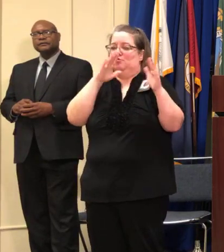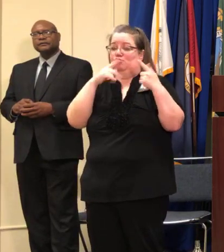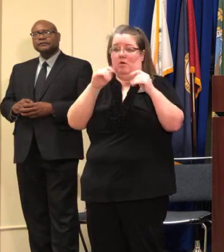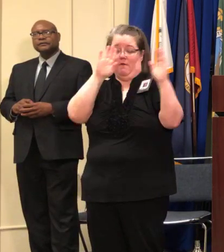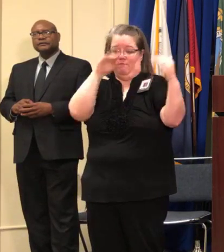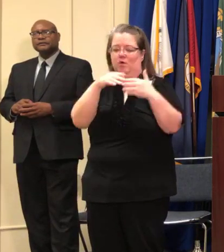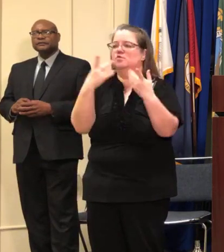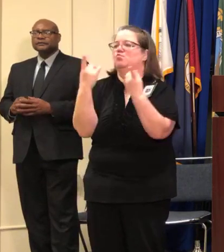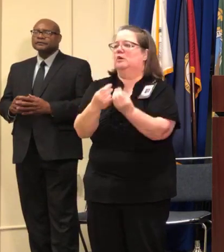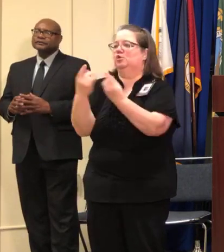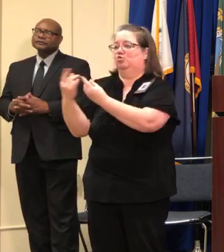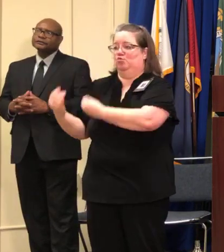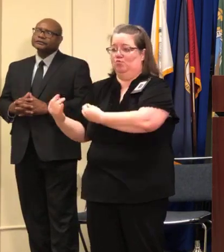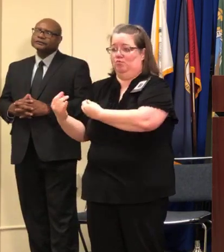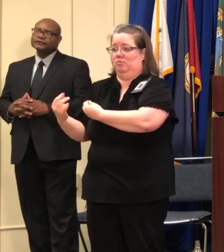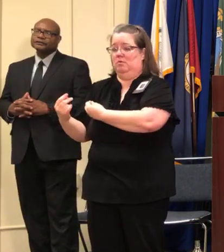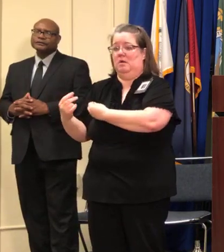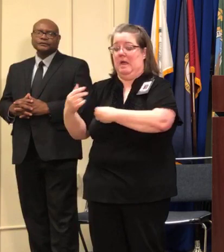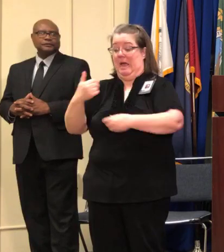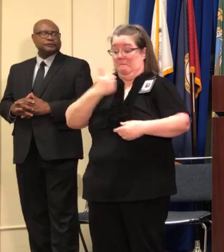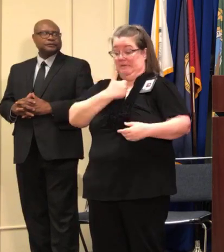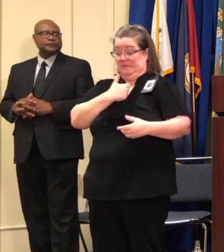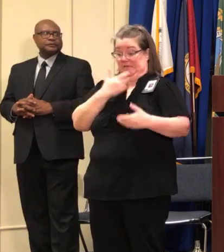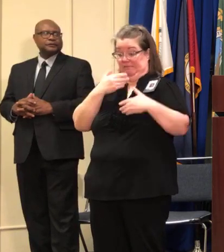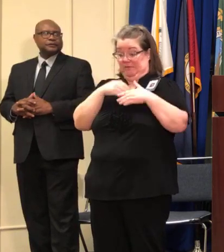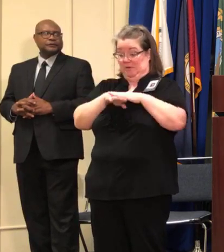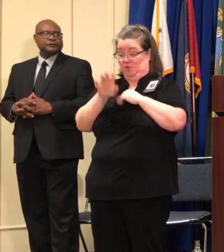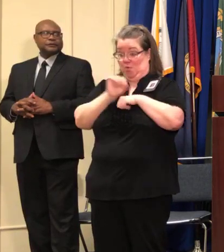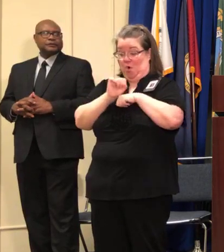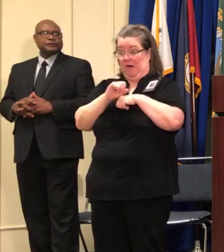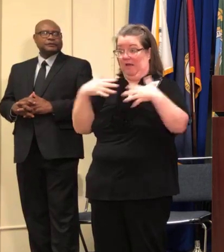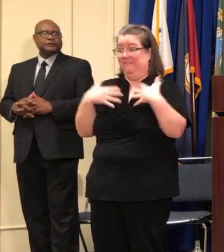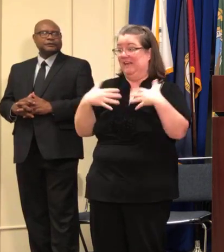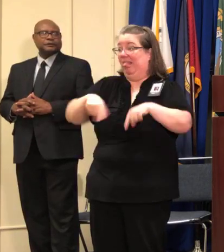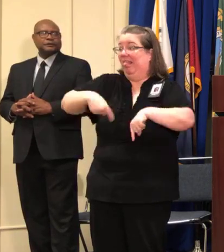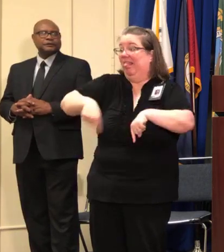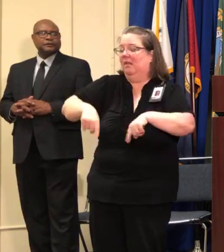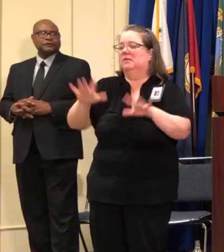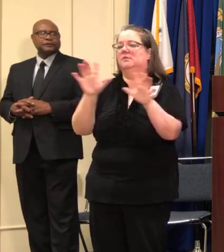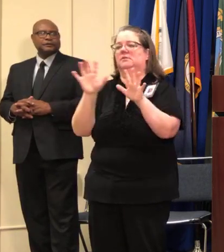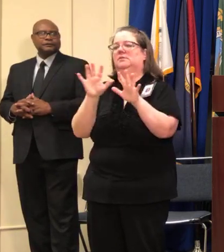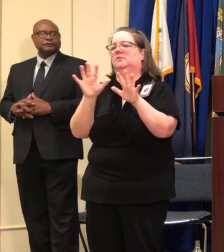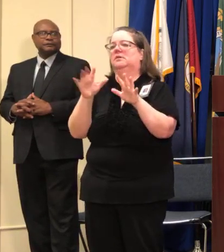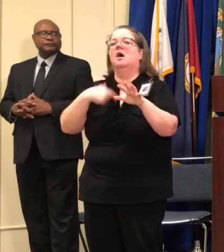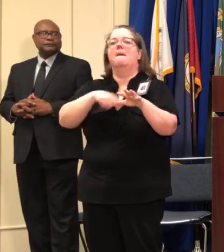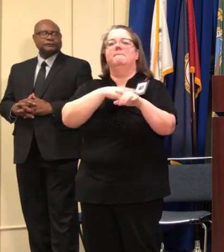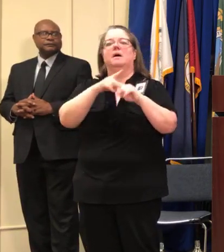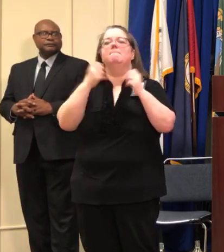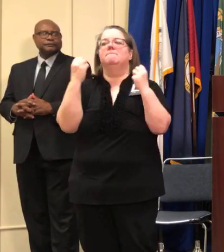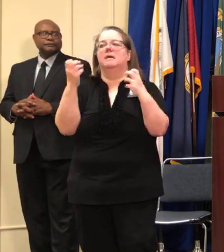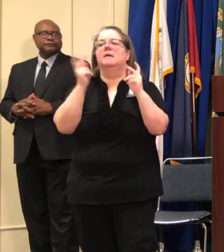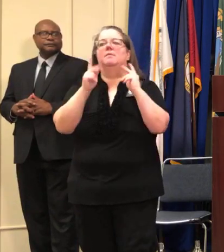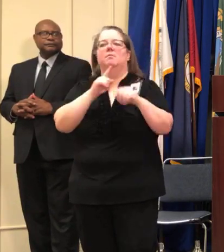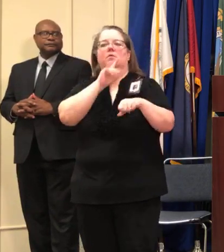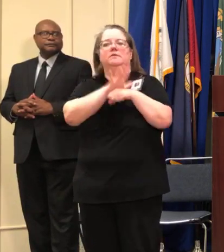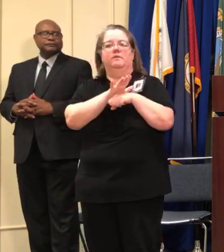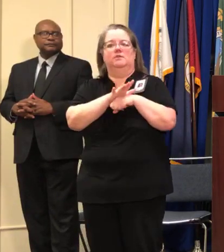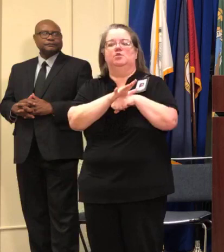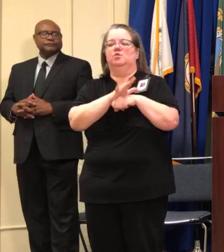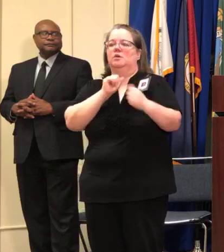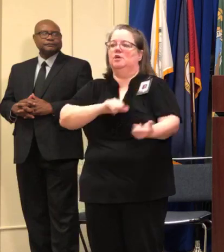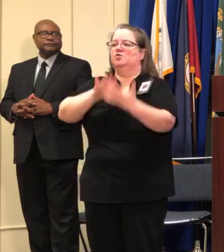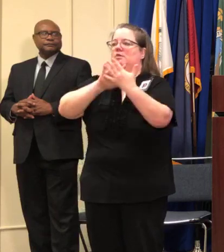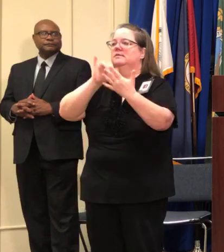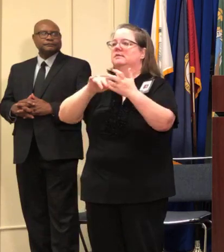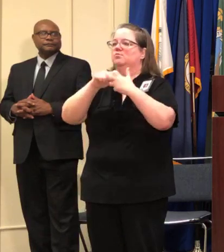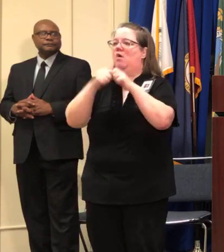to do. Honestly, I don't come to work in fear. We have a lot of people dedicated to address this issue